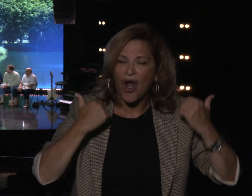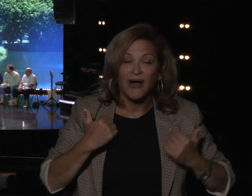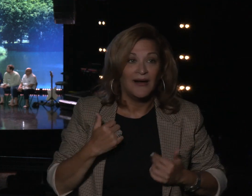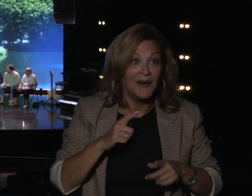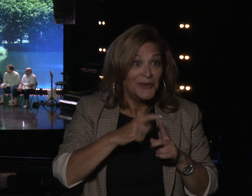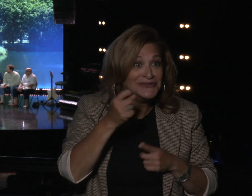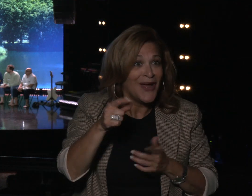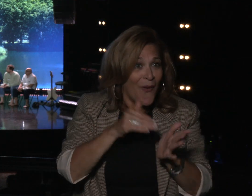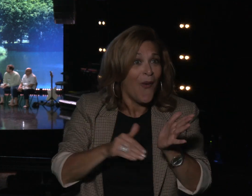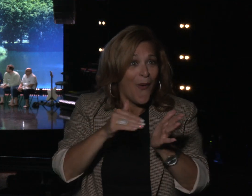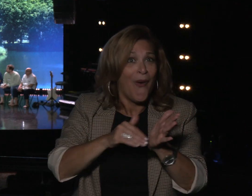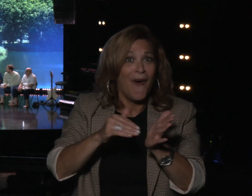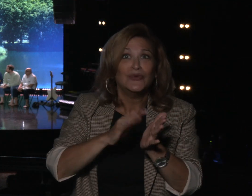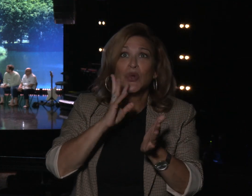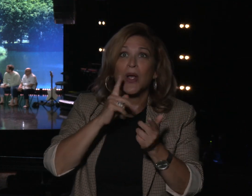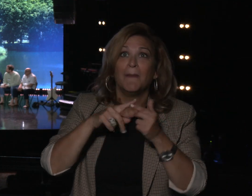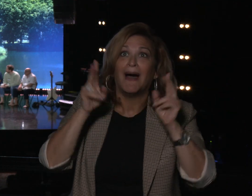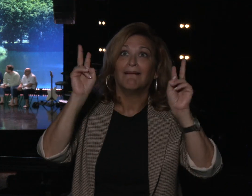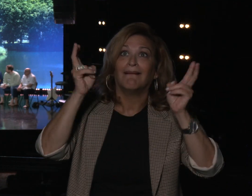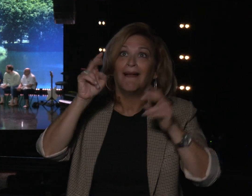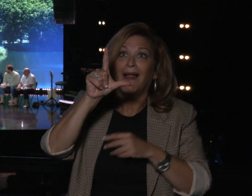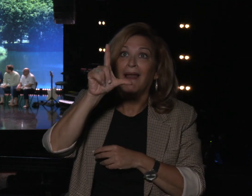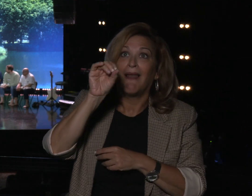the one that wrote about love.